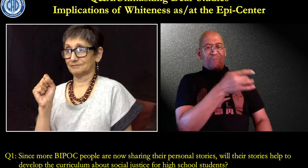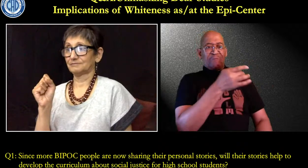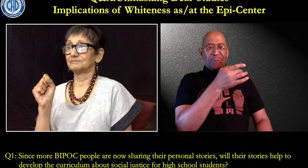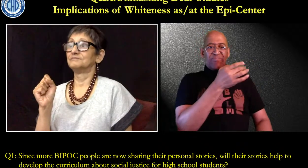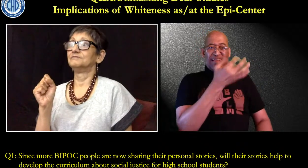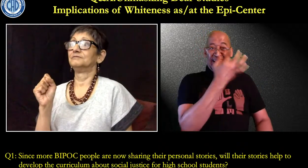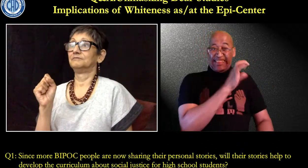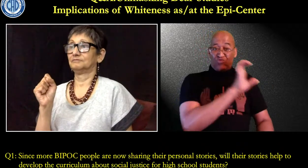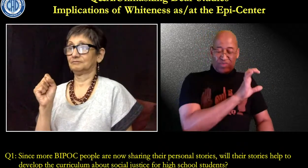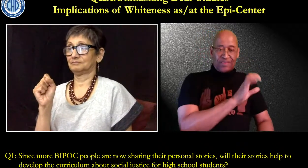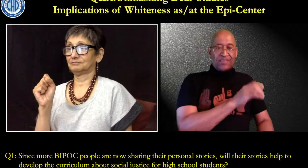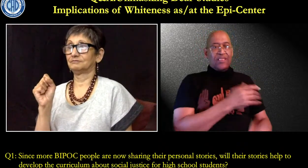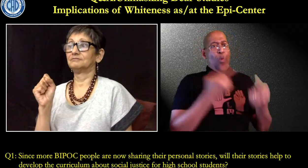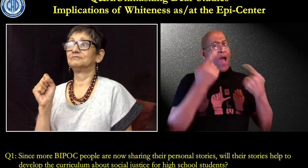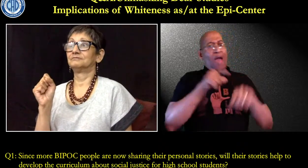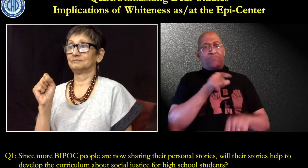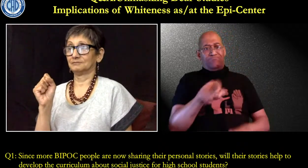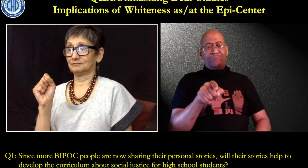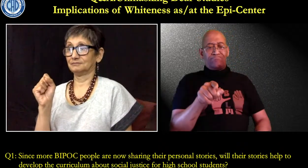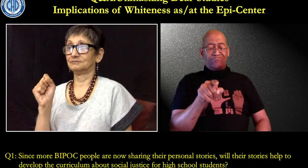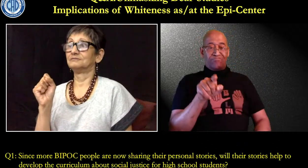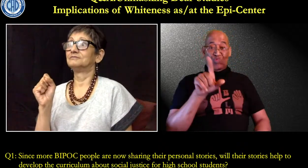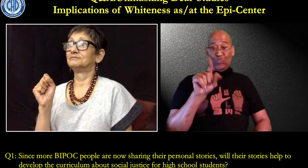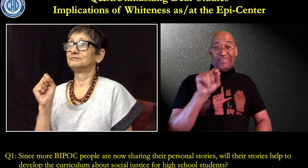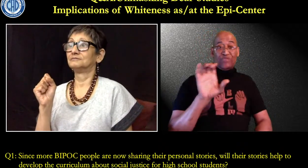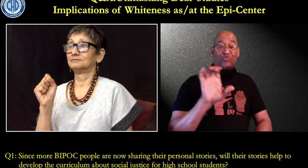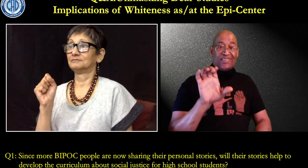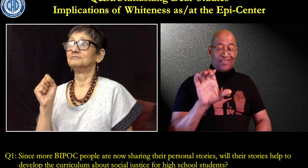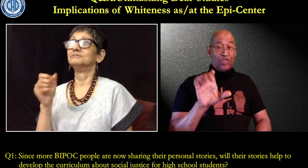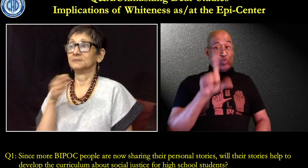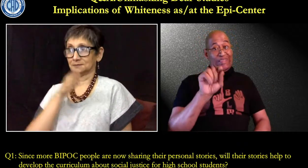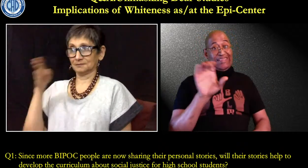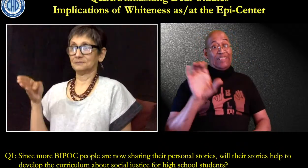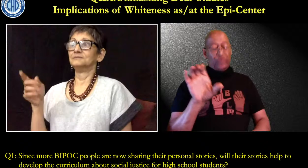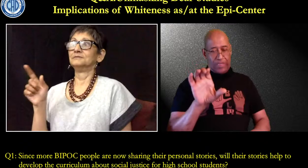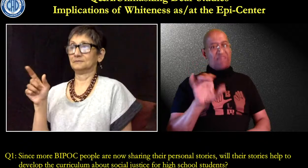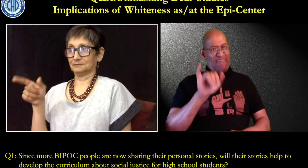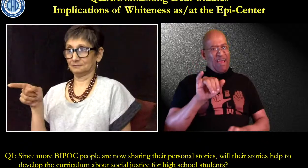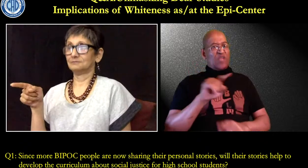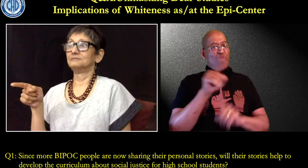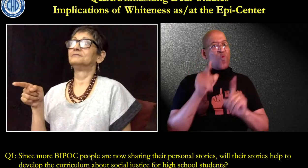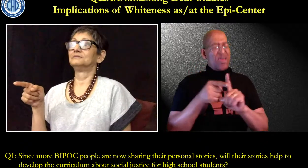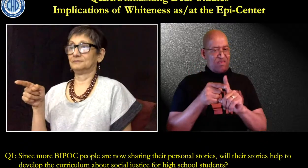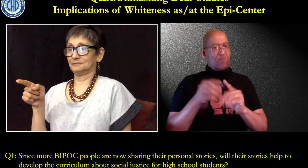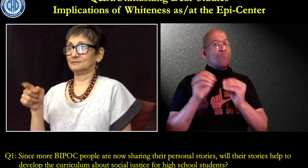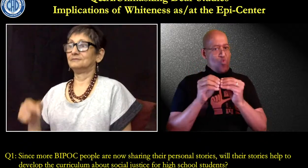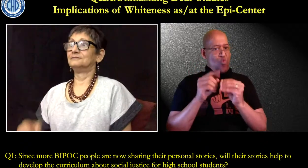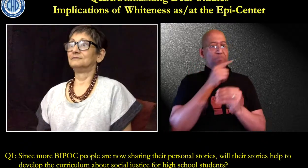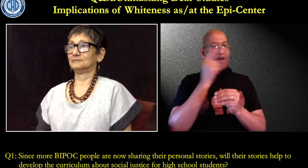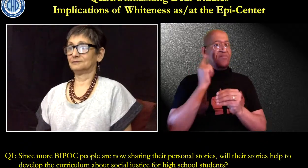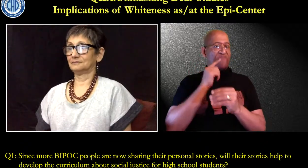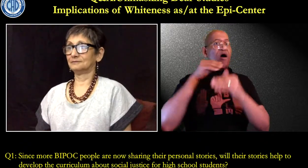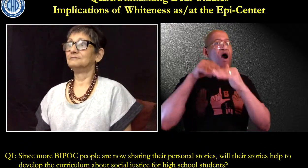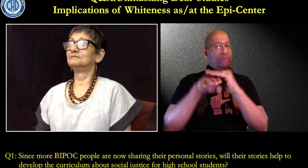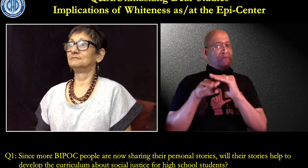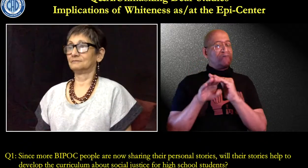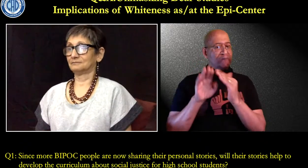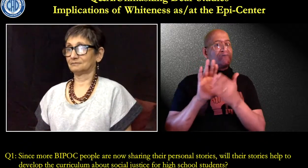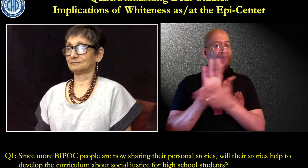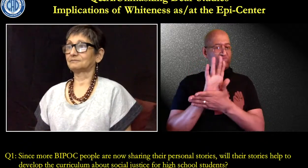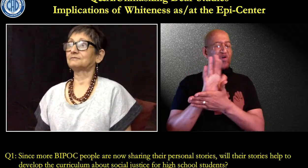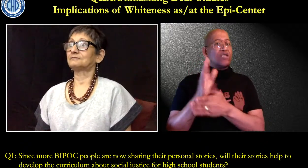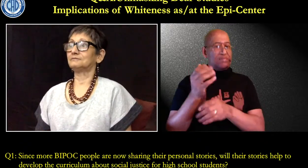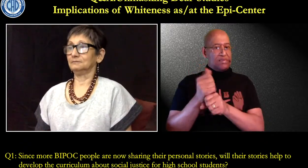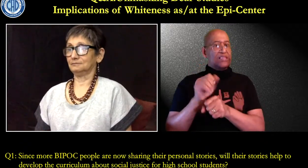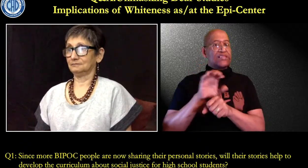to confront that. The 1800s and what was happening during that time, and then the 20s as